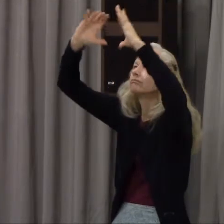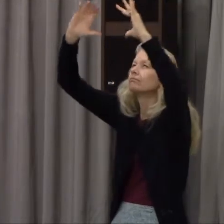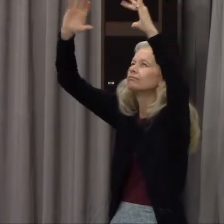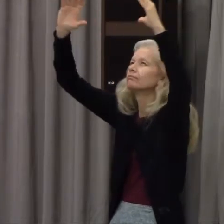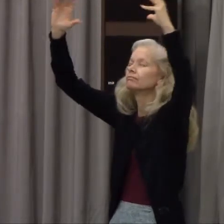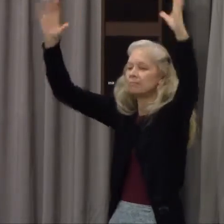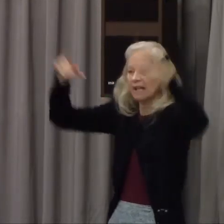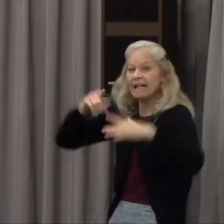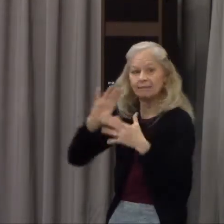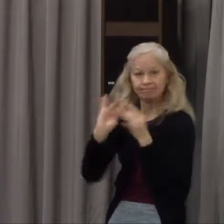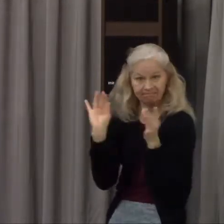Revelation